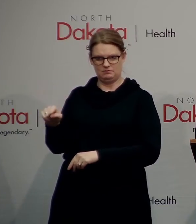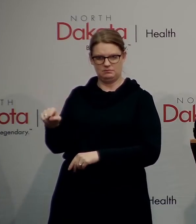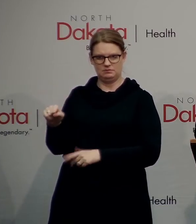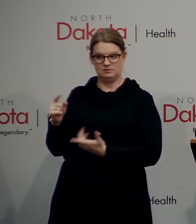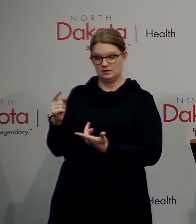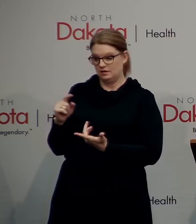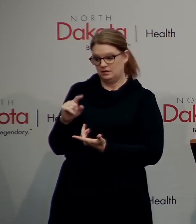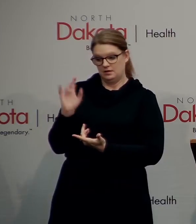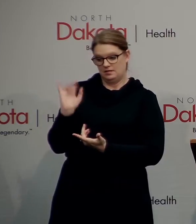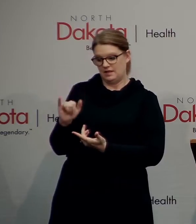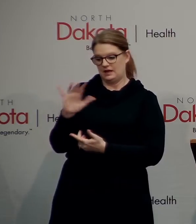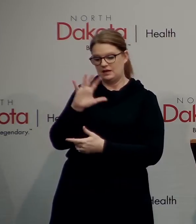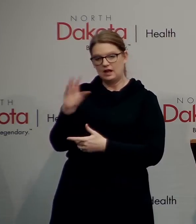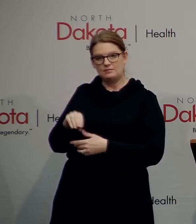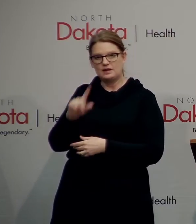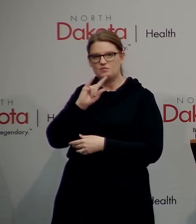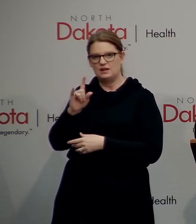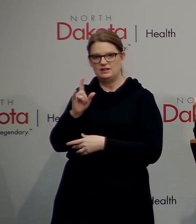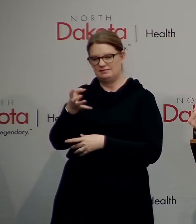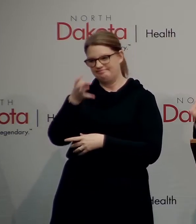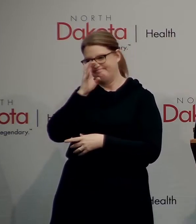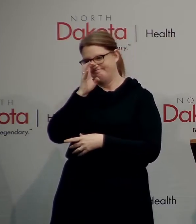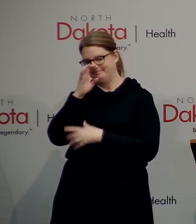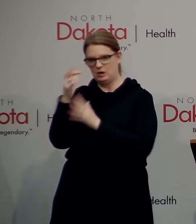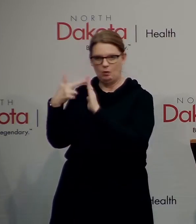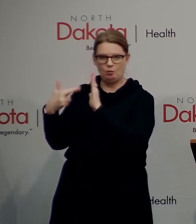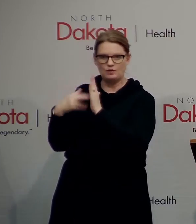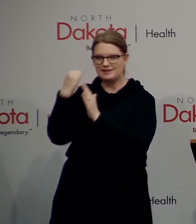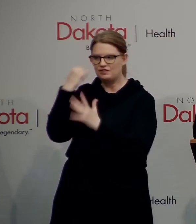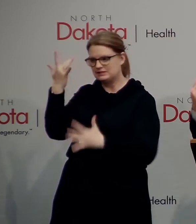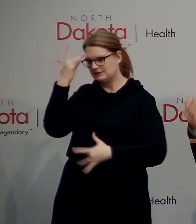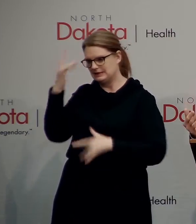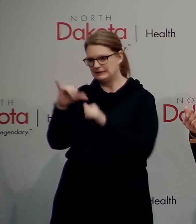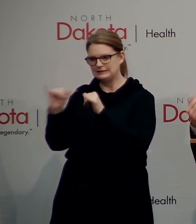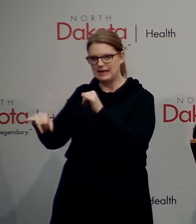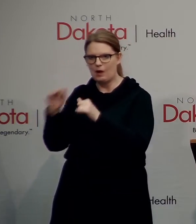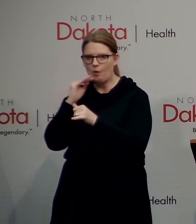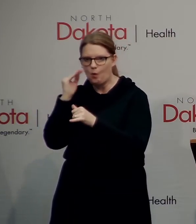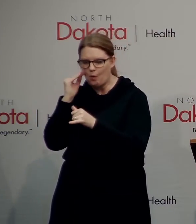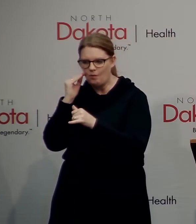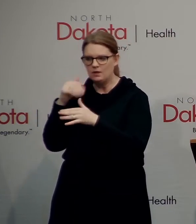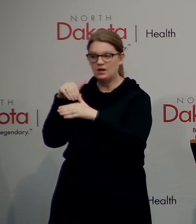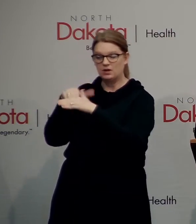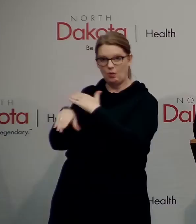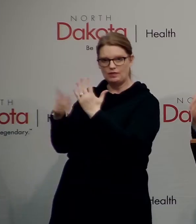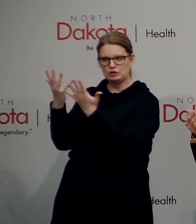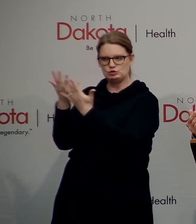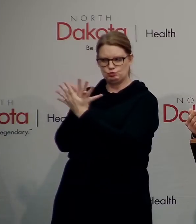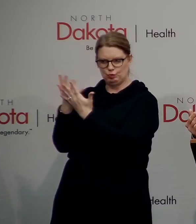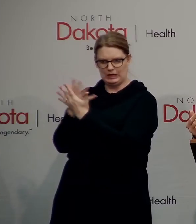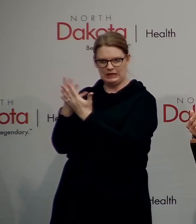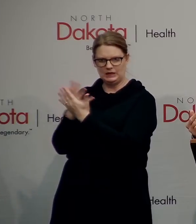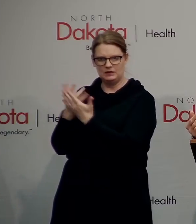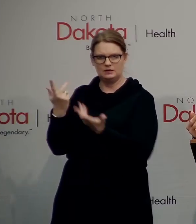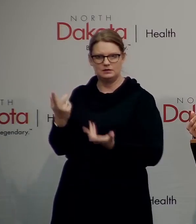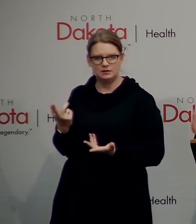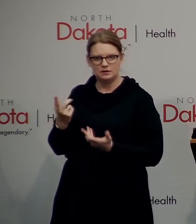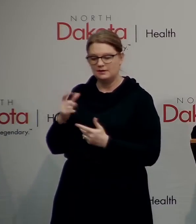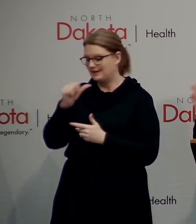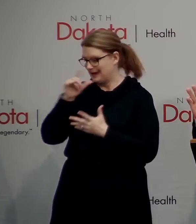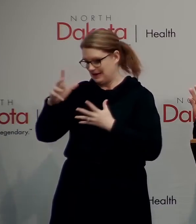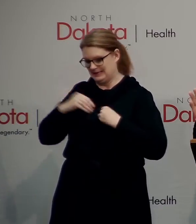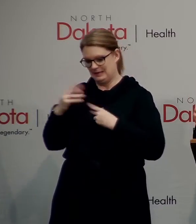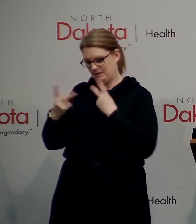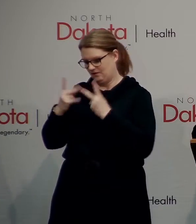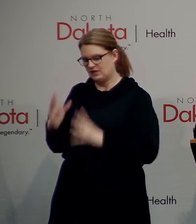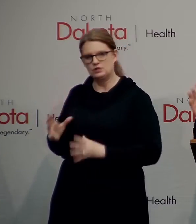can set very strict rules about if you're sick, stay home. They can do screening at the entrance. They can say we're not taking any visitors,